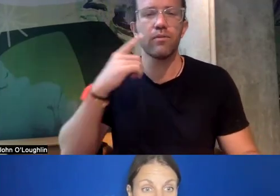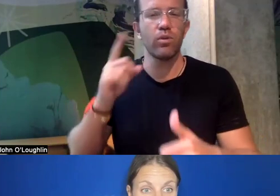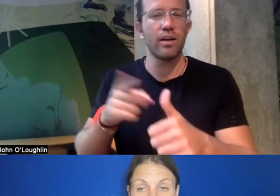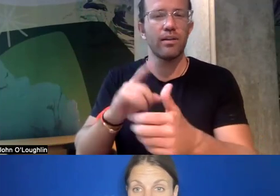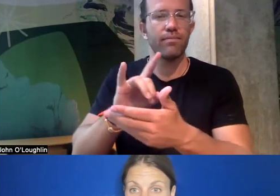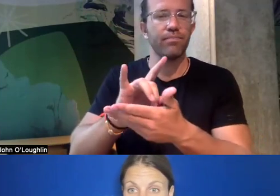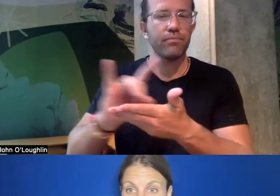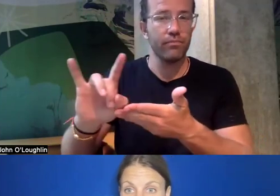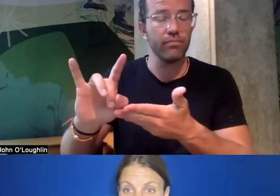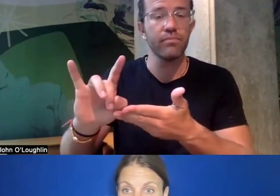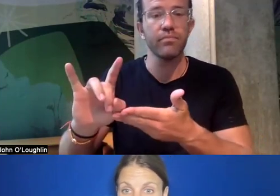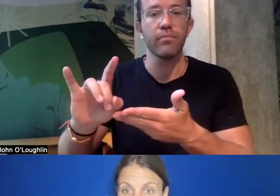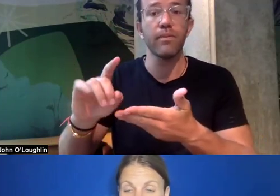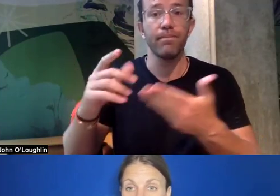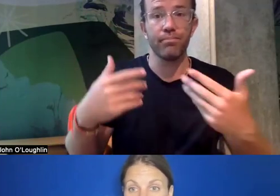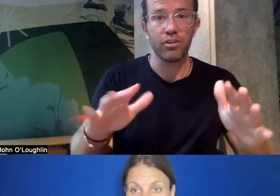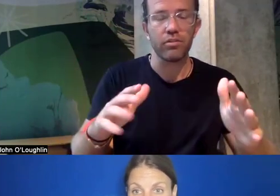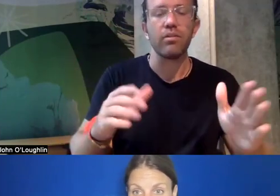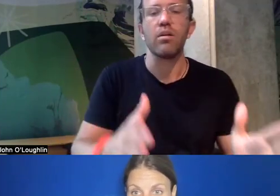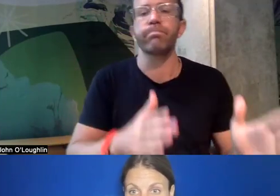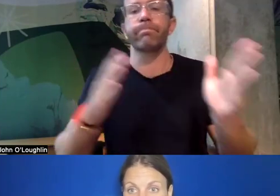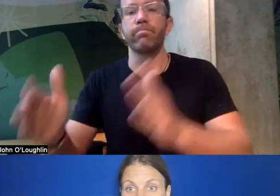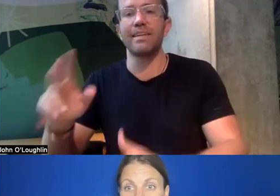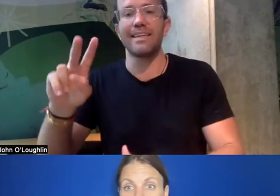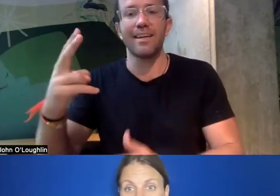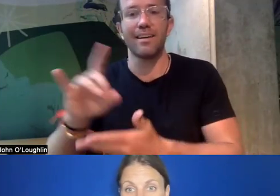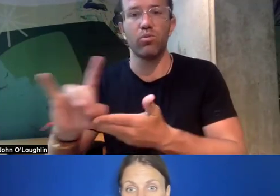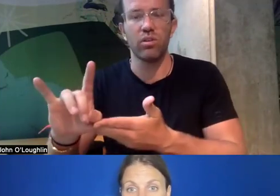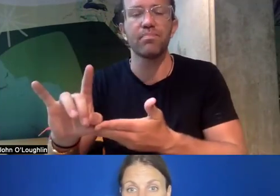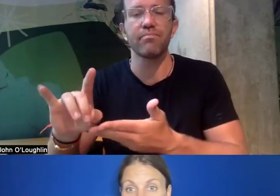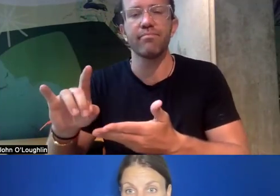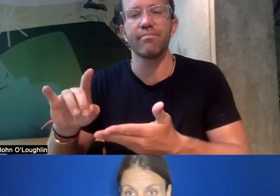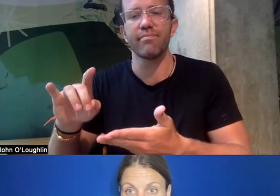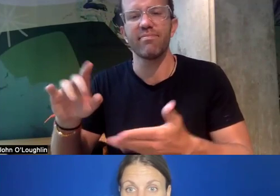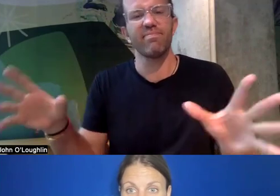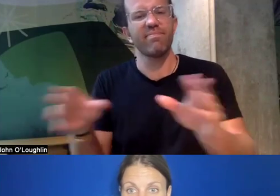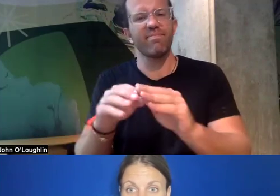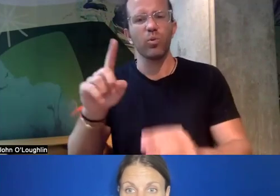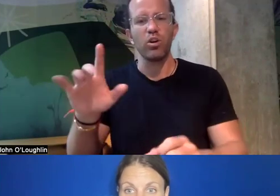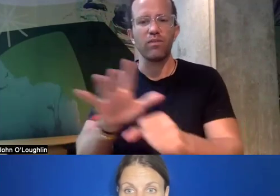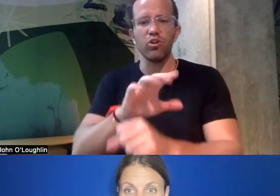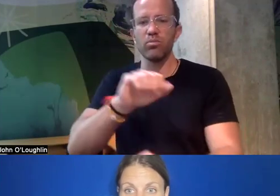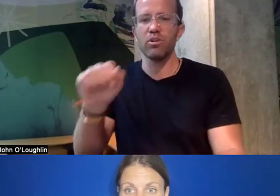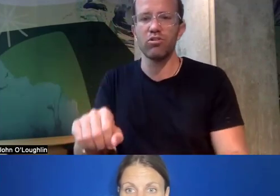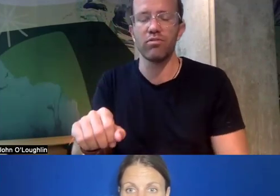Zoom partner for the first 8 weeks, and then the second 8 weeks,